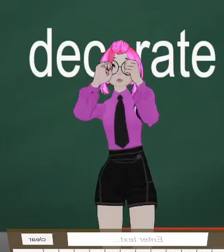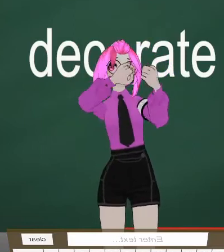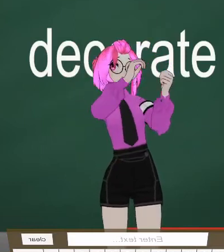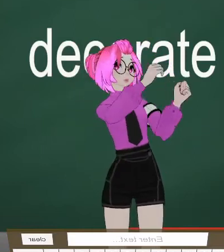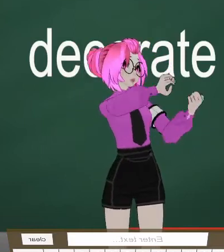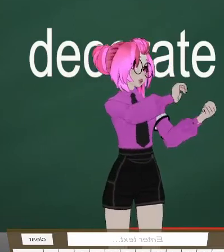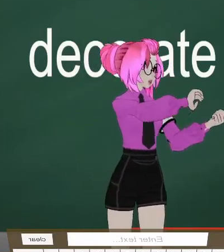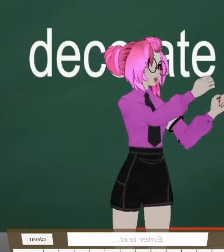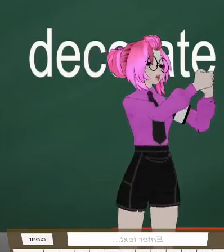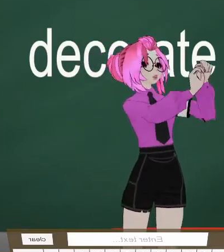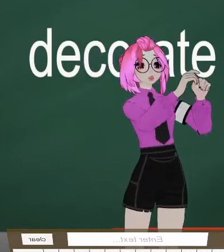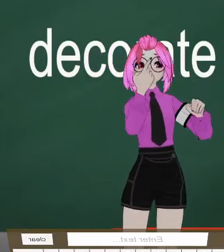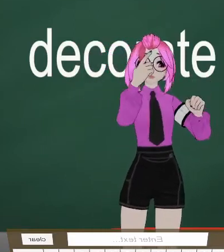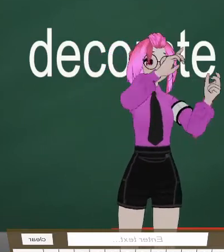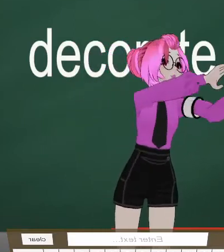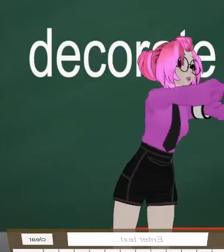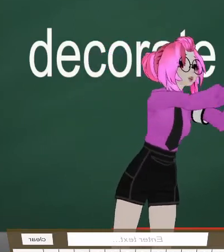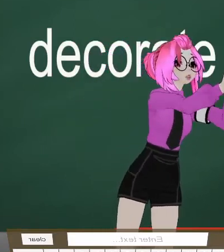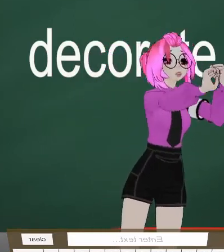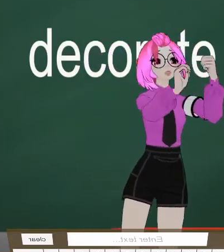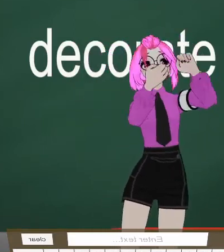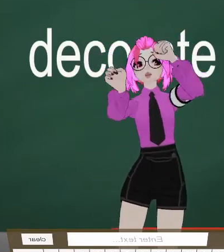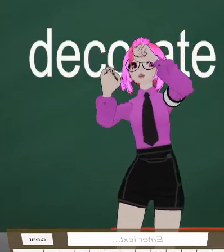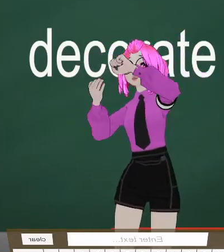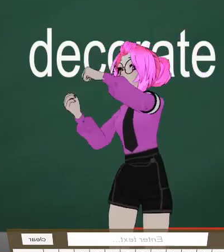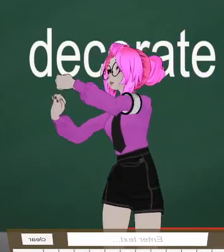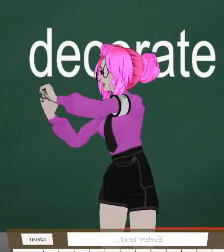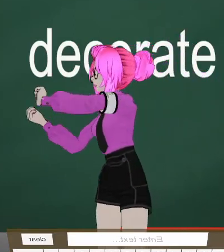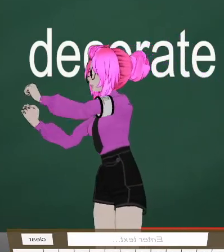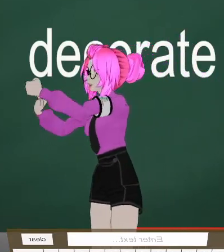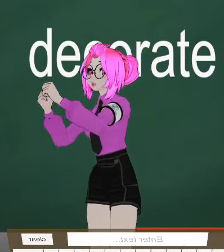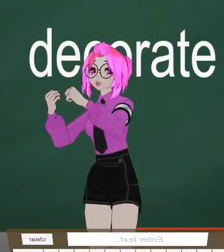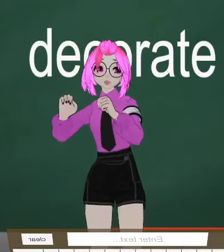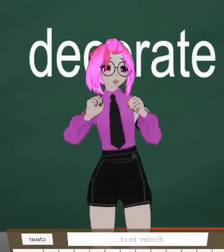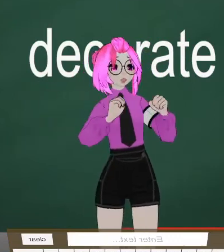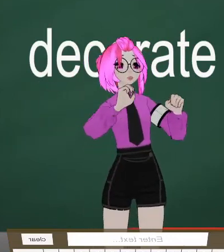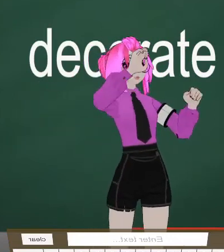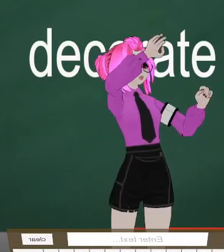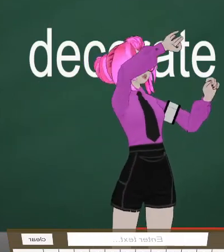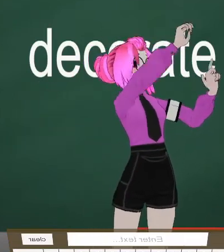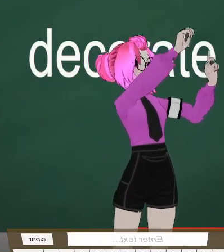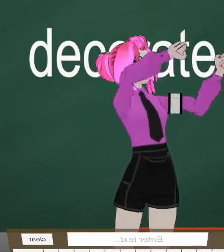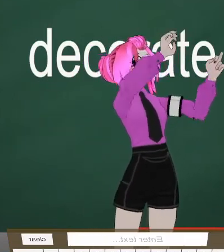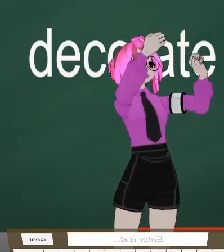you're going to go all the way around just like the ornaments you're wrapping them all around decorate decorate or you might also see